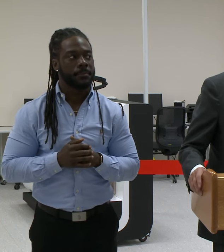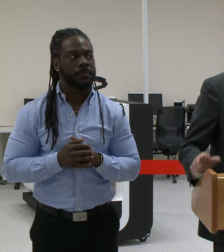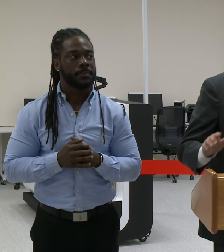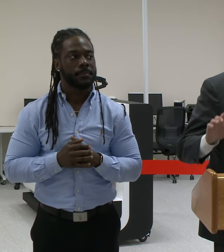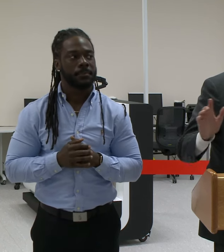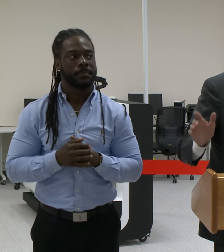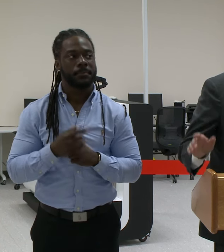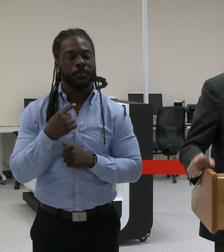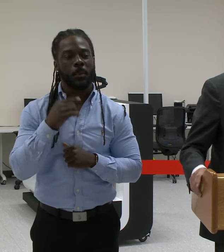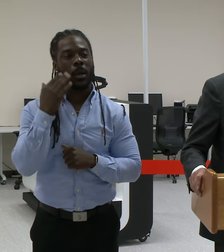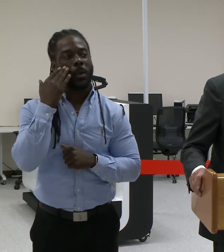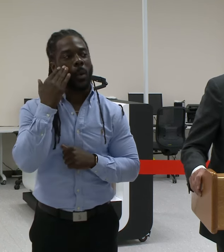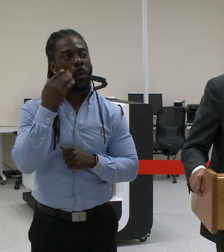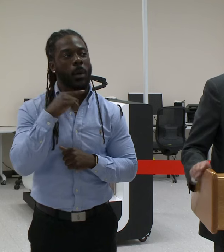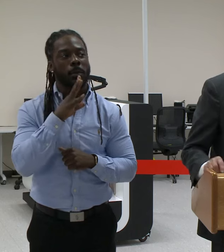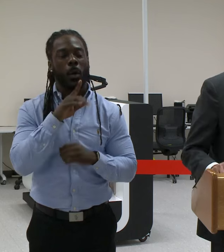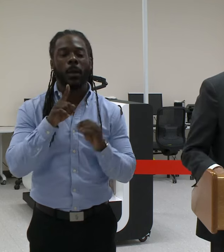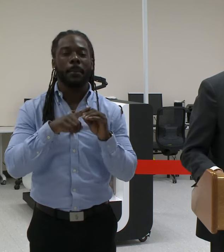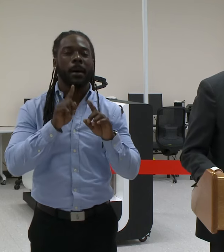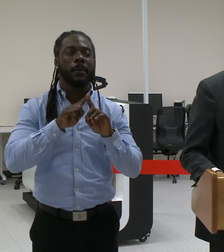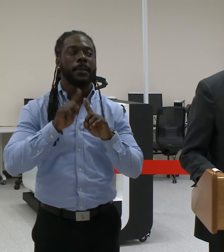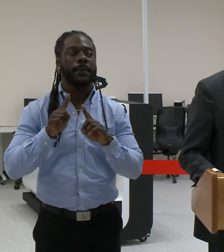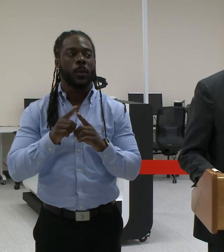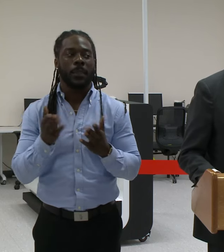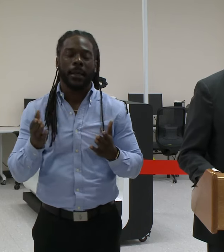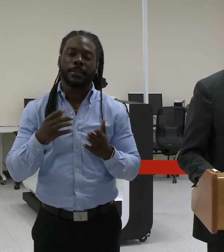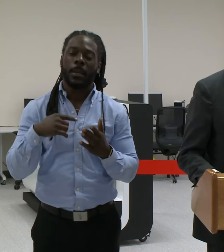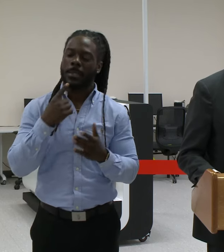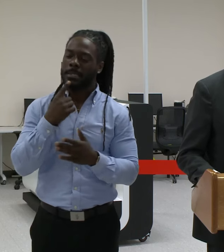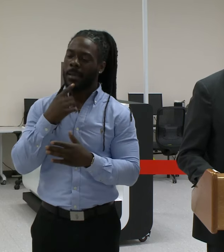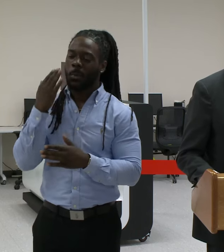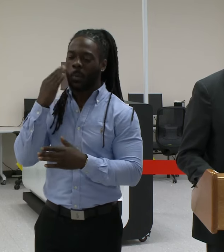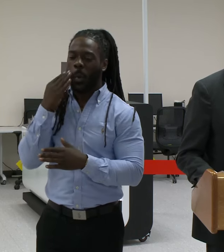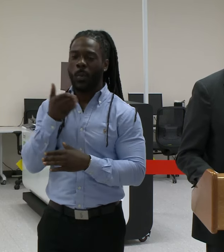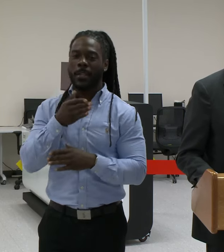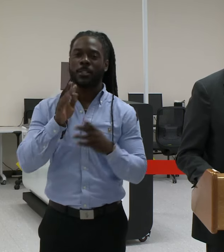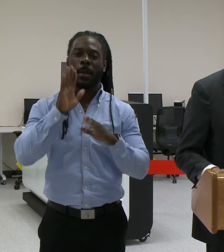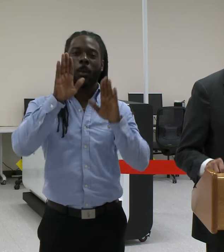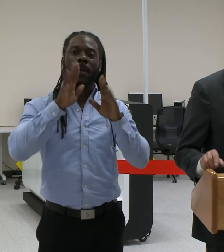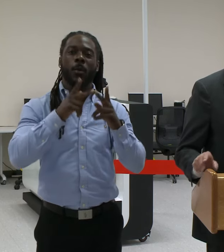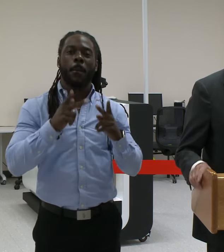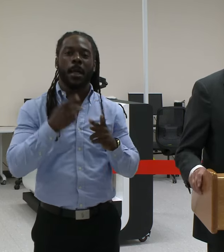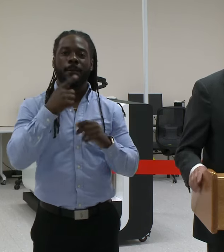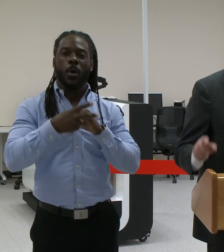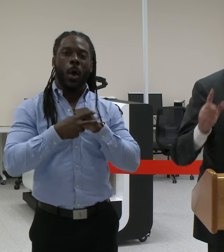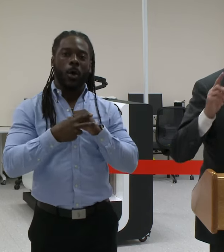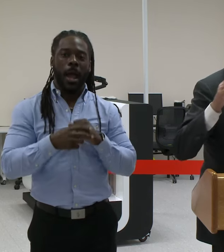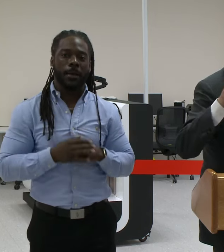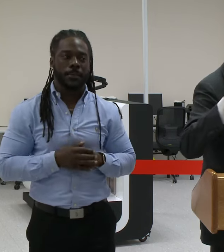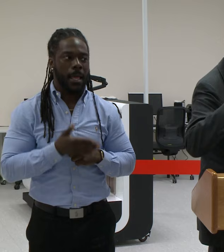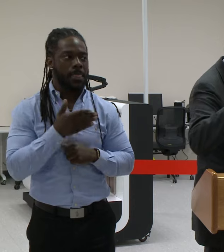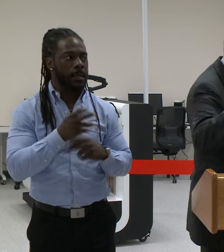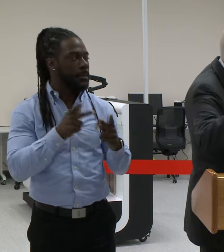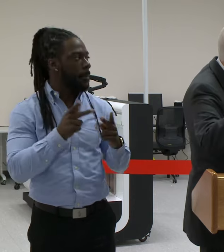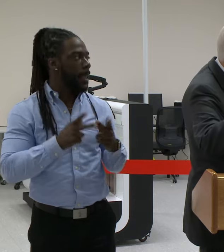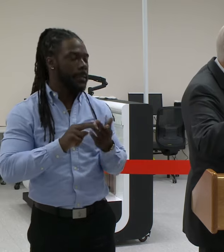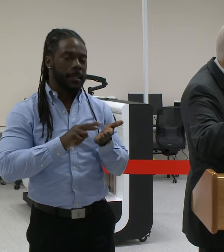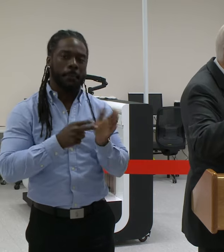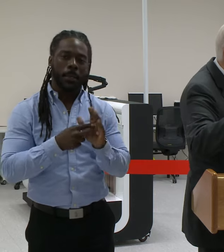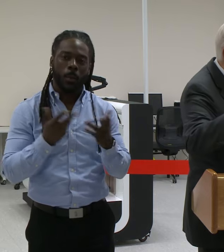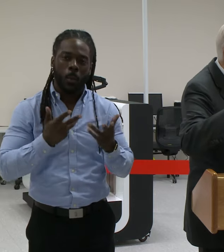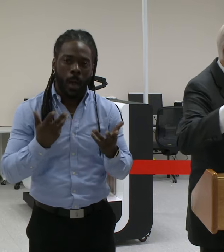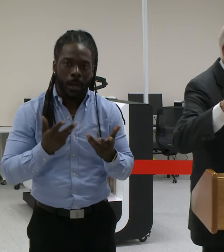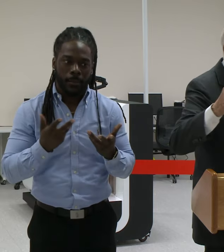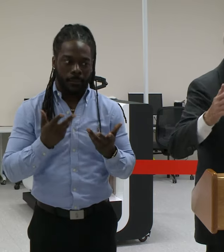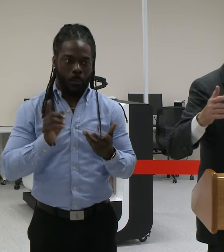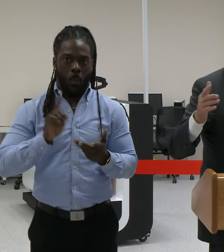leaned over. We were talking about a different subject, said, you know, this would be a good place for the archives. This place meaning where the